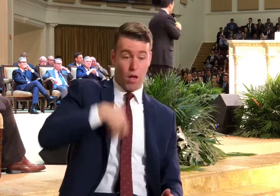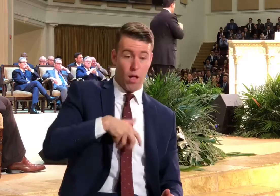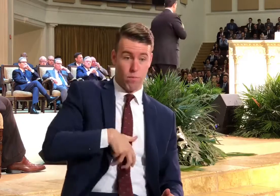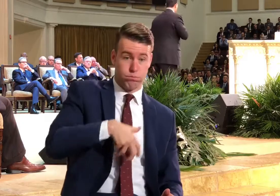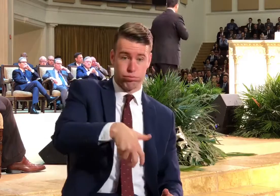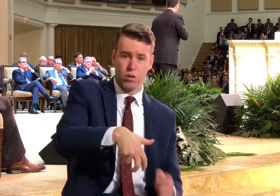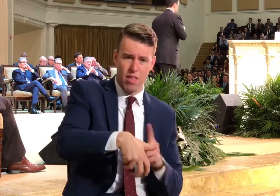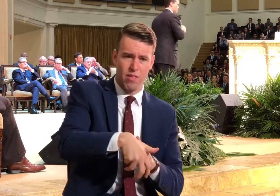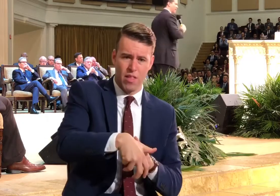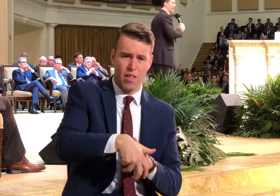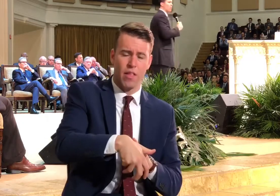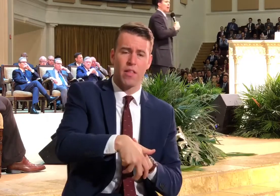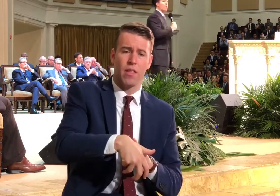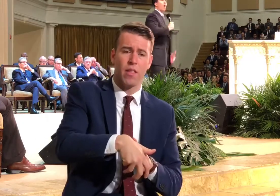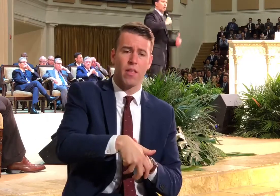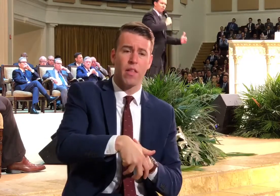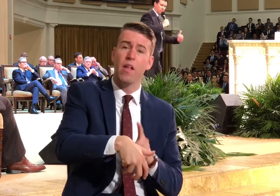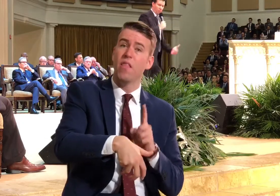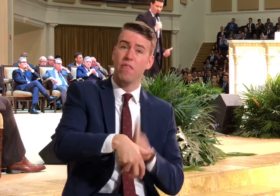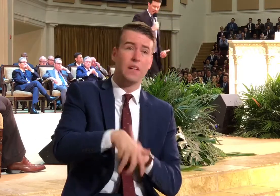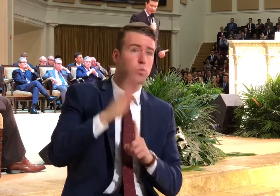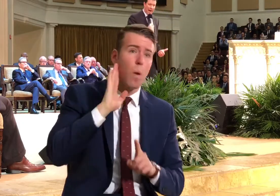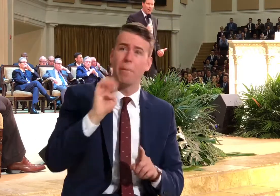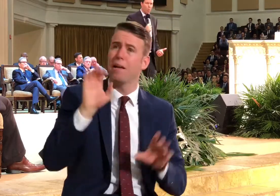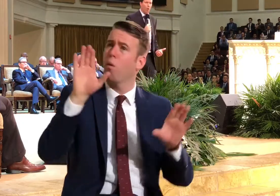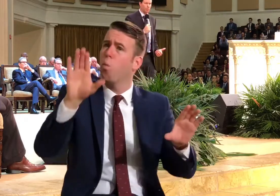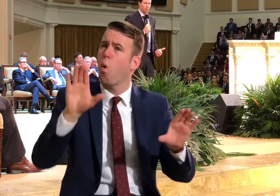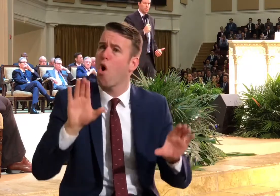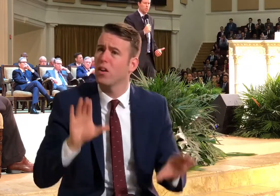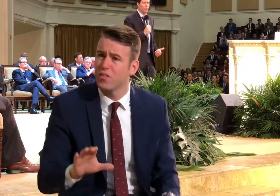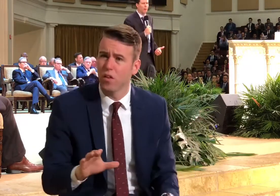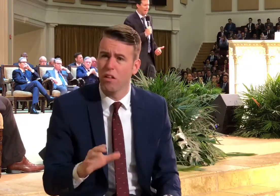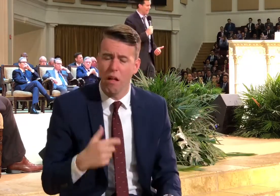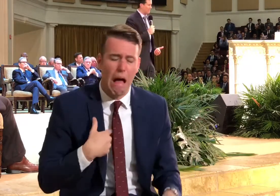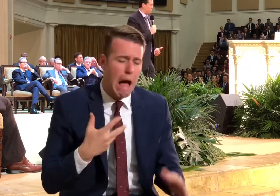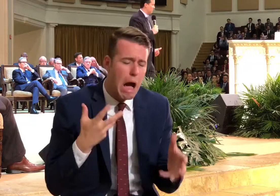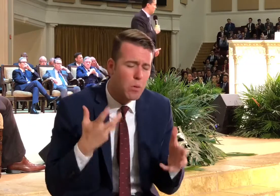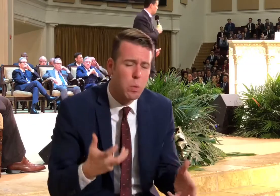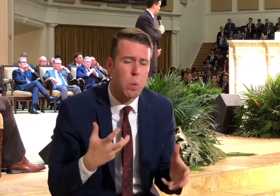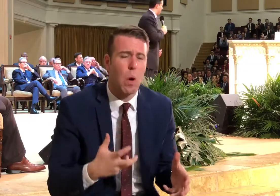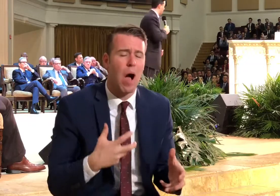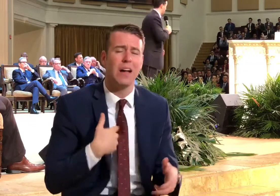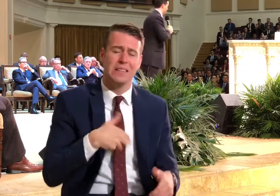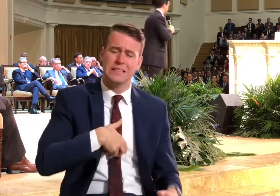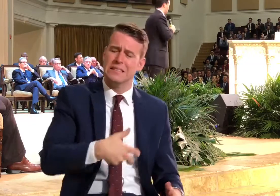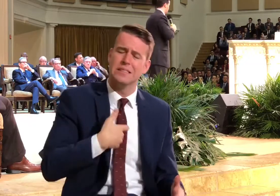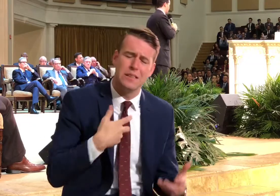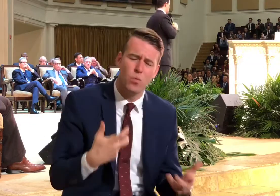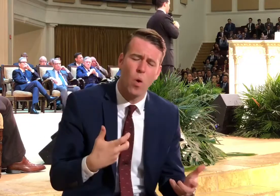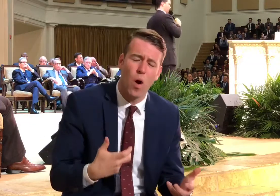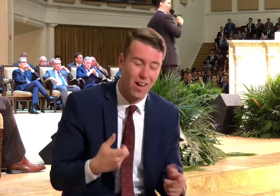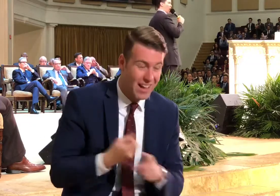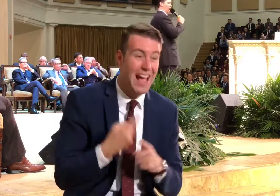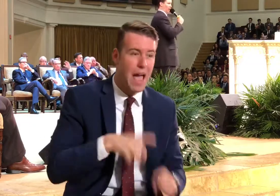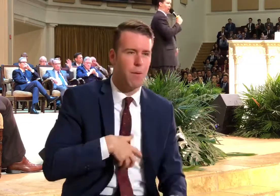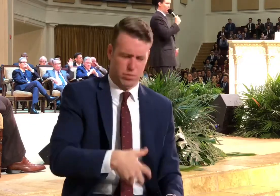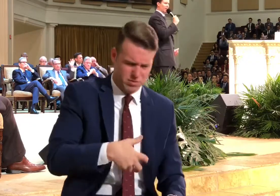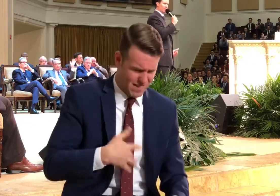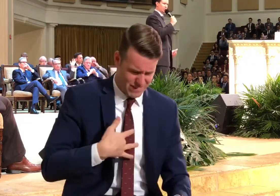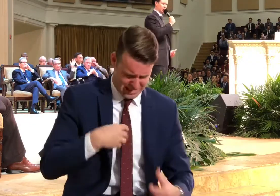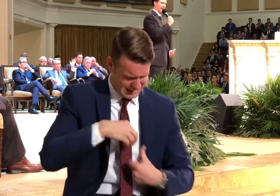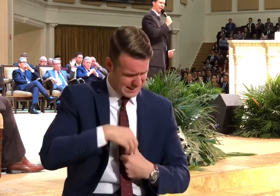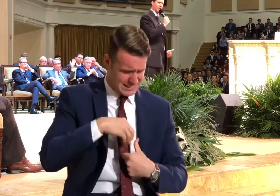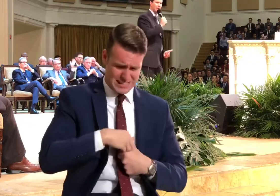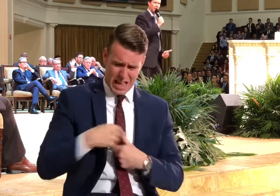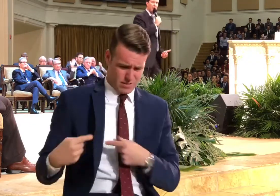be a wonderful thing. I wanted so badly to be with child, but something's going on